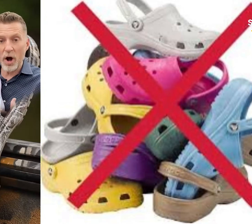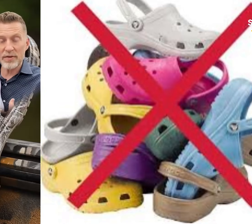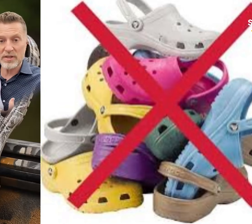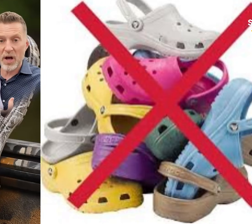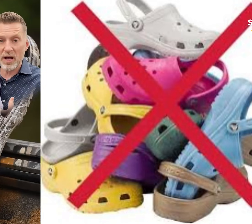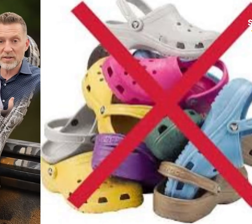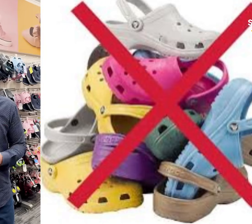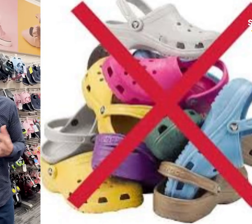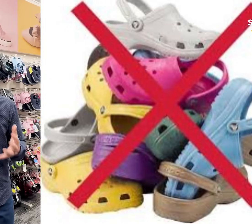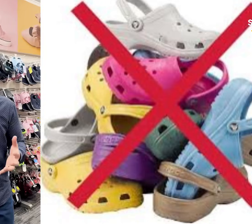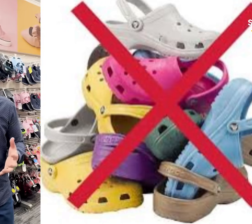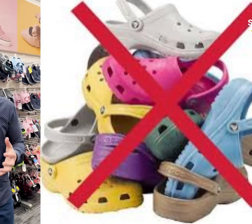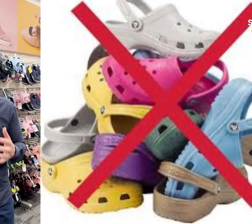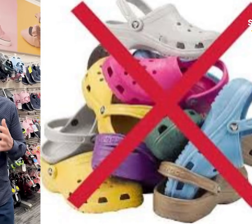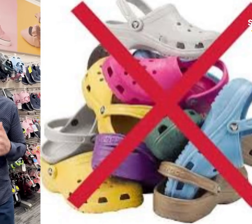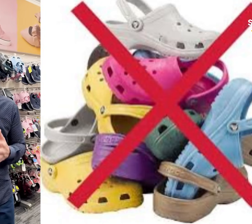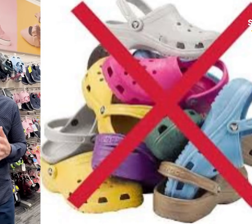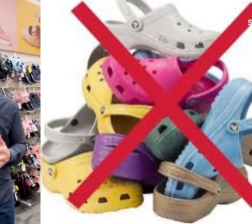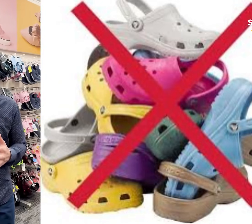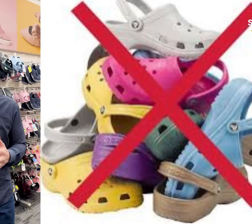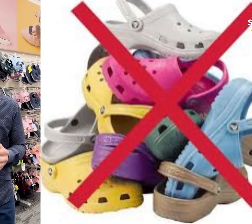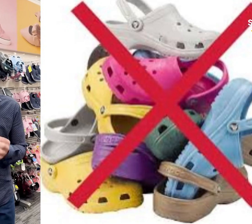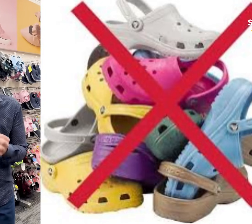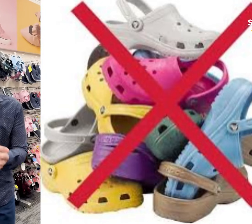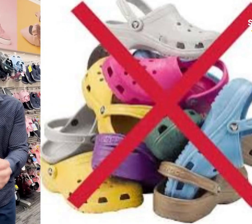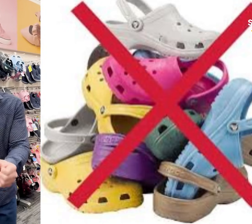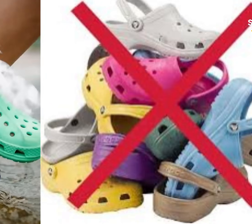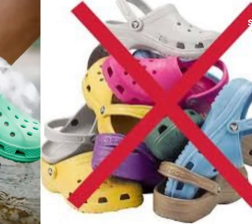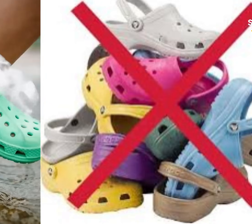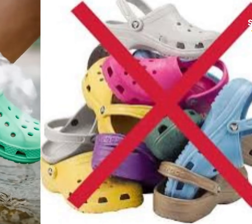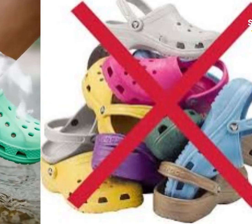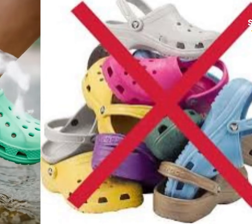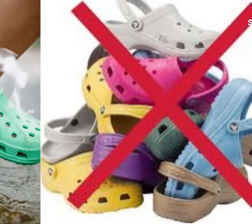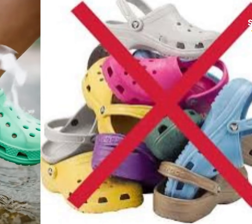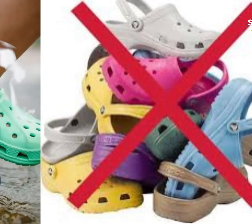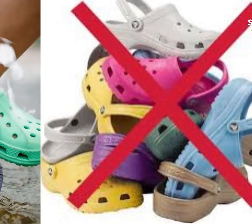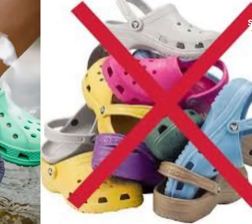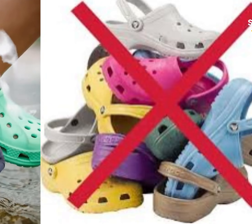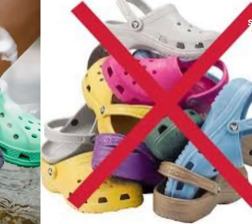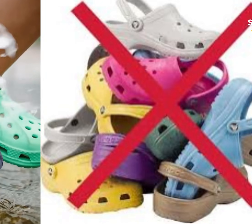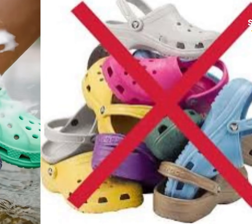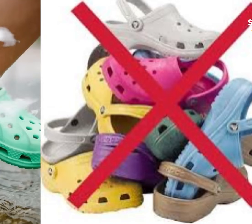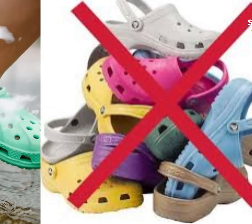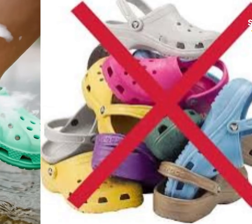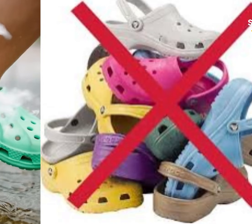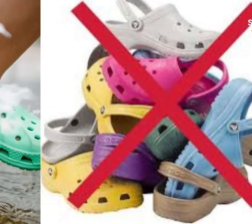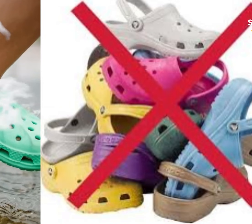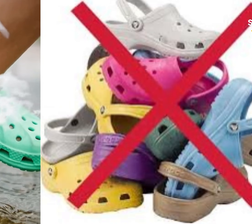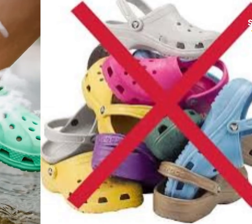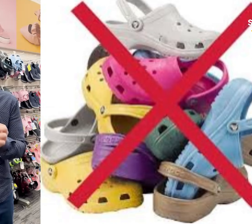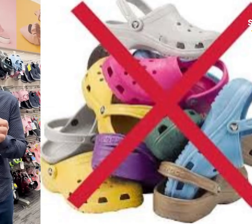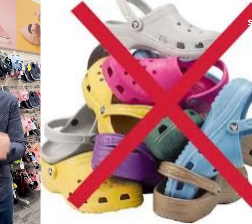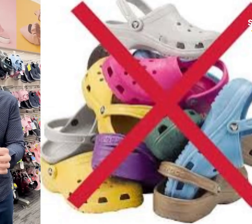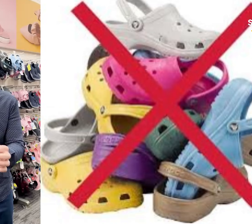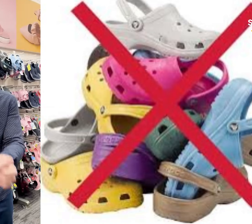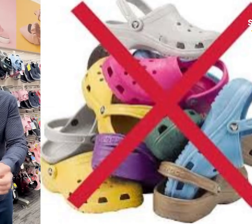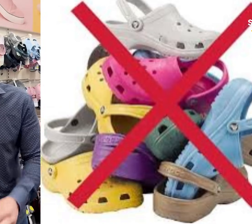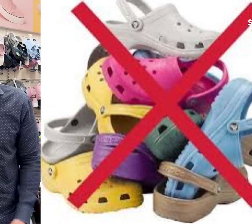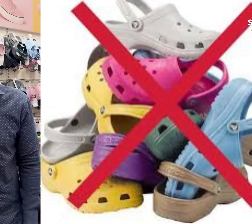these toxins. What this means when you wear Crocs is that you're inviting these toxins directly into your body and into your bloodstream, especially when you're barefoot.